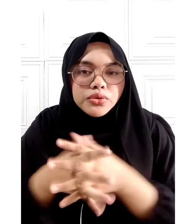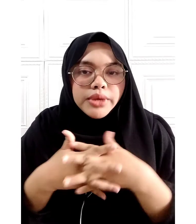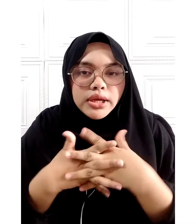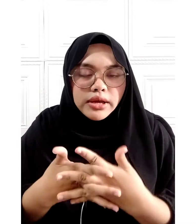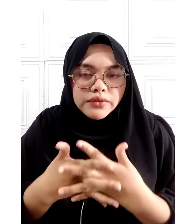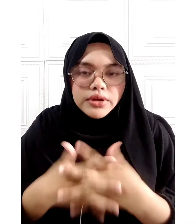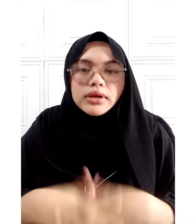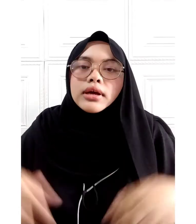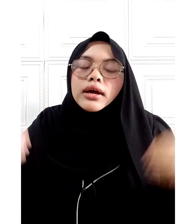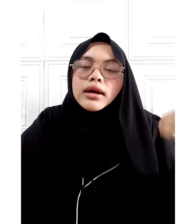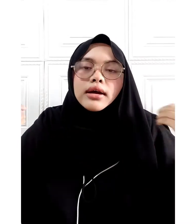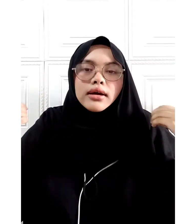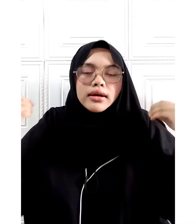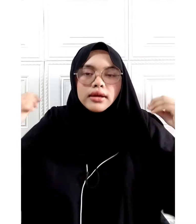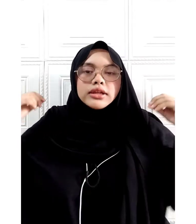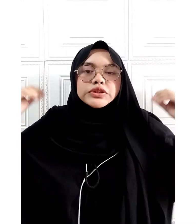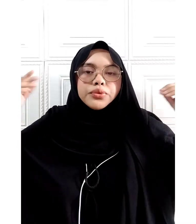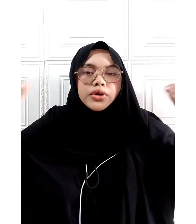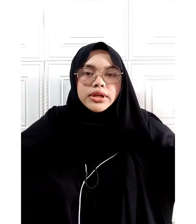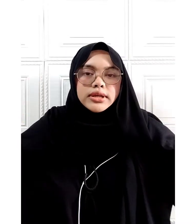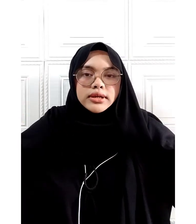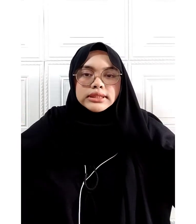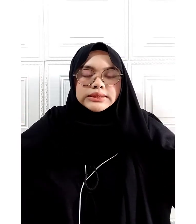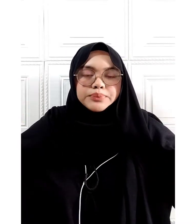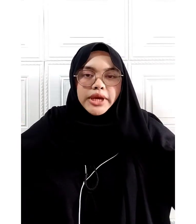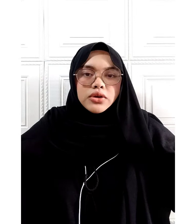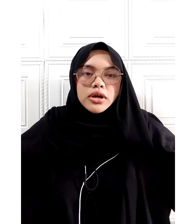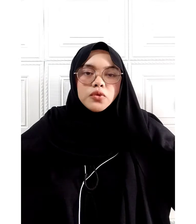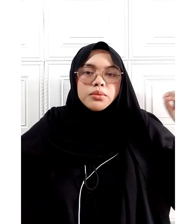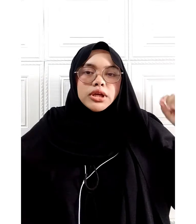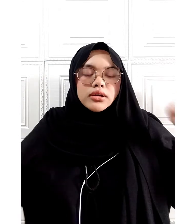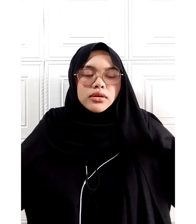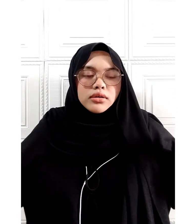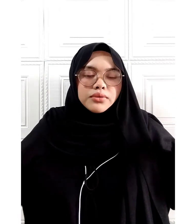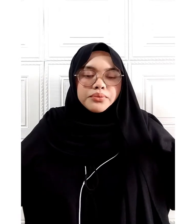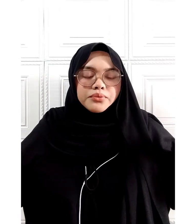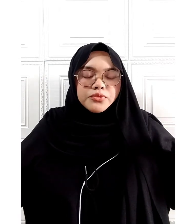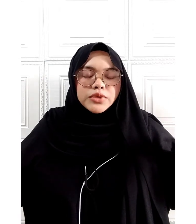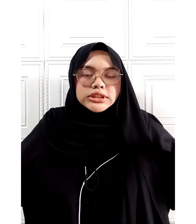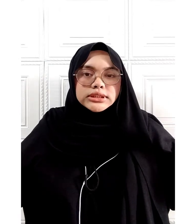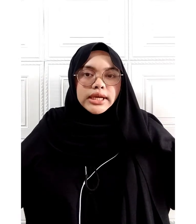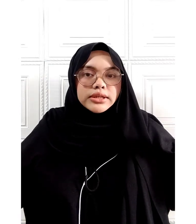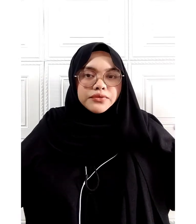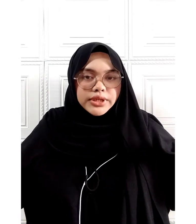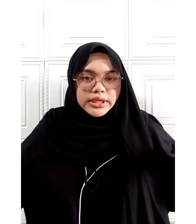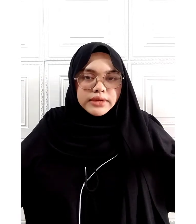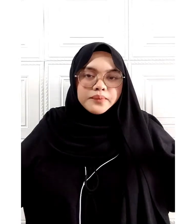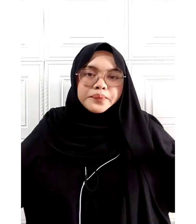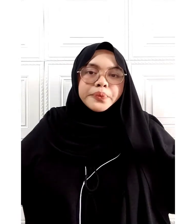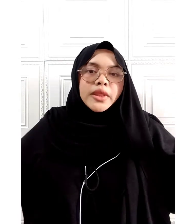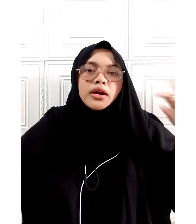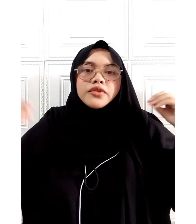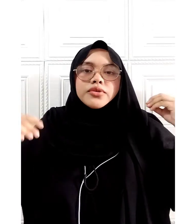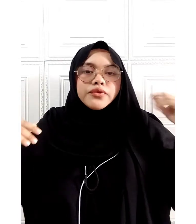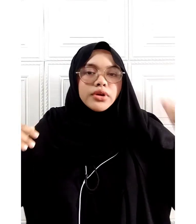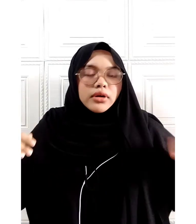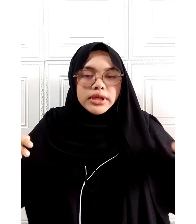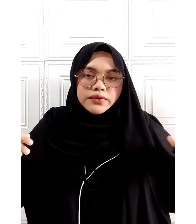make any error. As you put at the span, we just take the reading. After we have recorded the